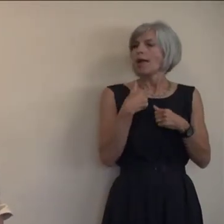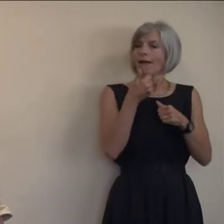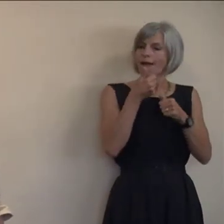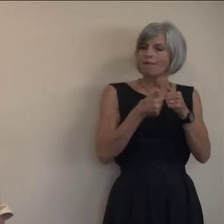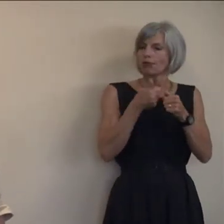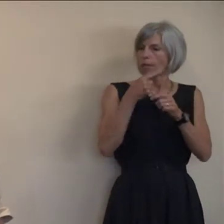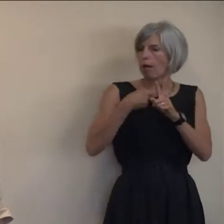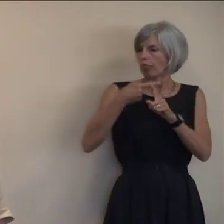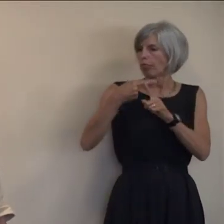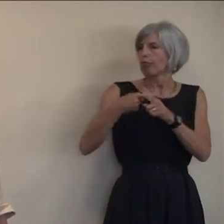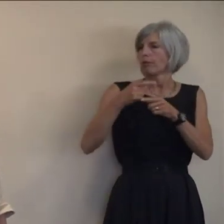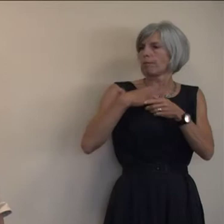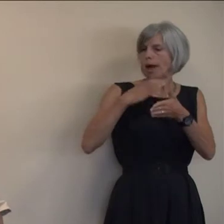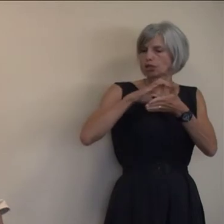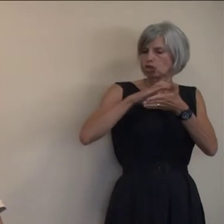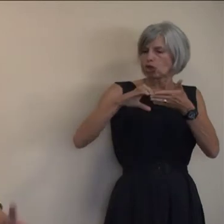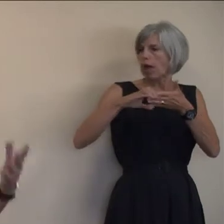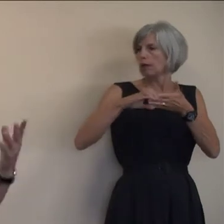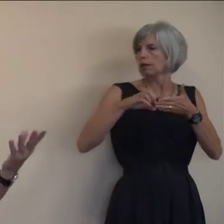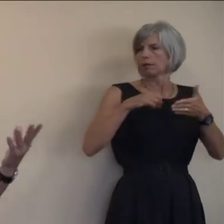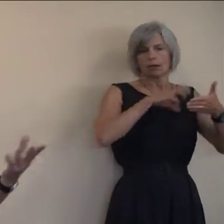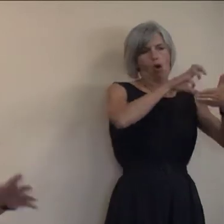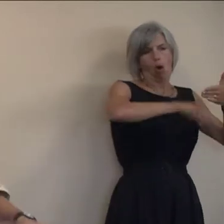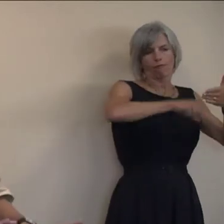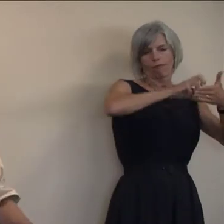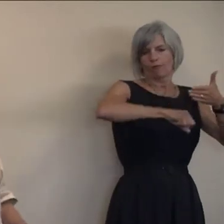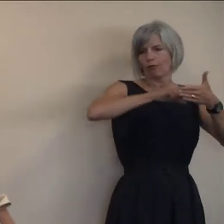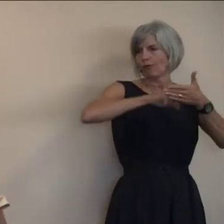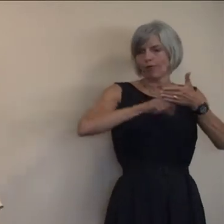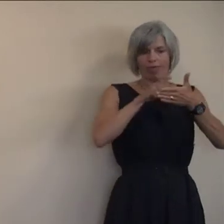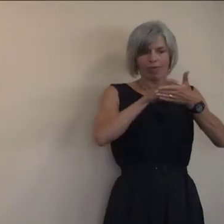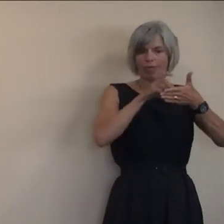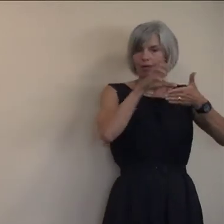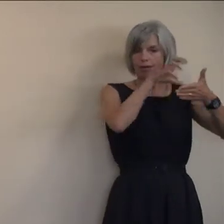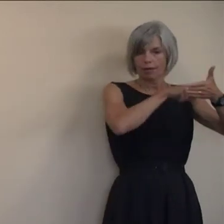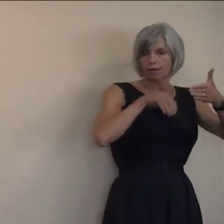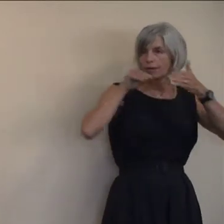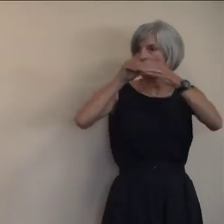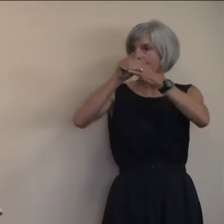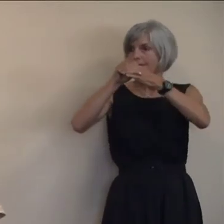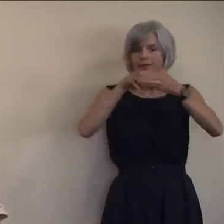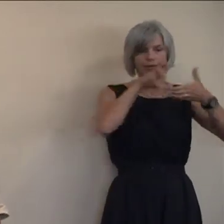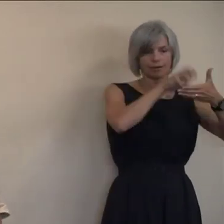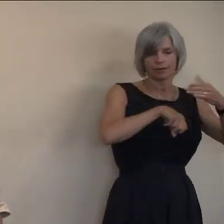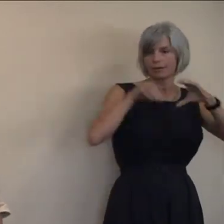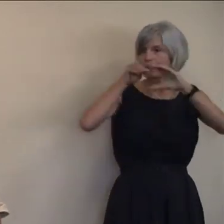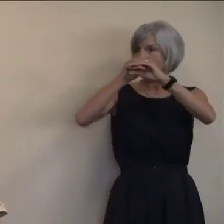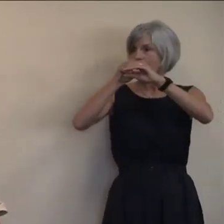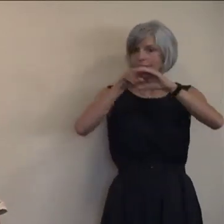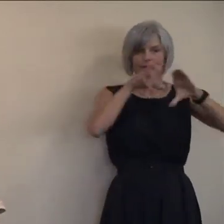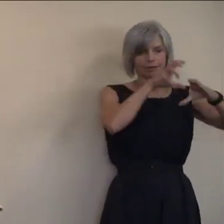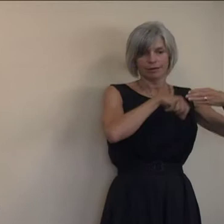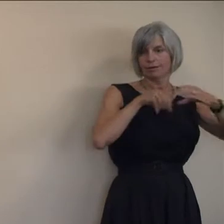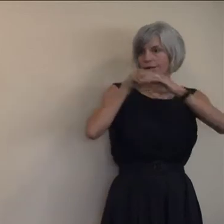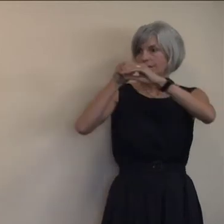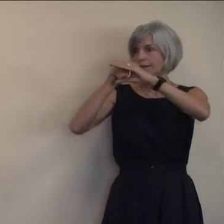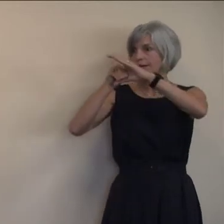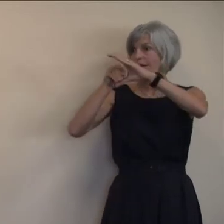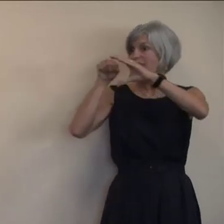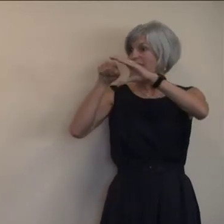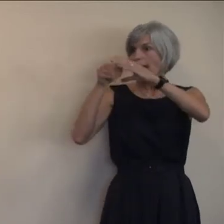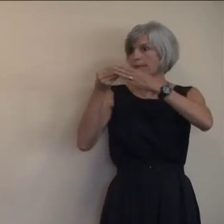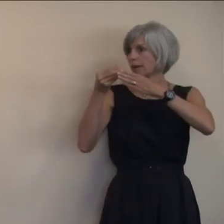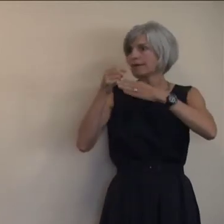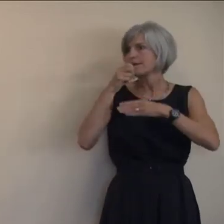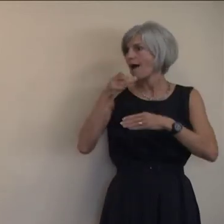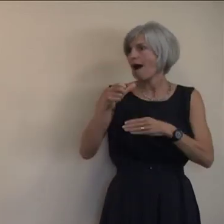It'll be taxed when I draw it out when I'm retired, where presumably my tax rate will be a lot lower. The U.S. government, figuratively again, is writing me a